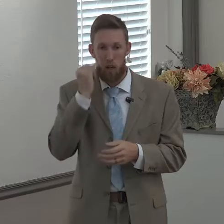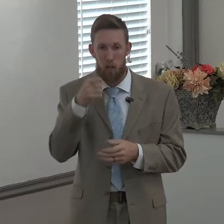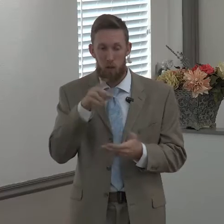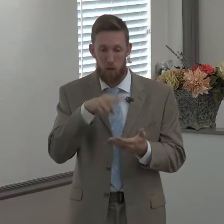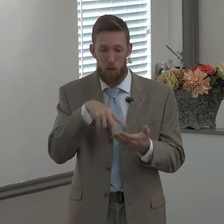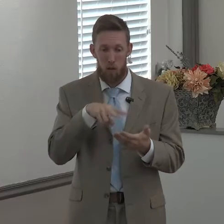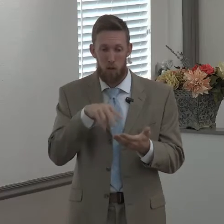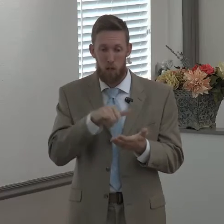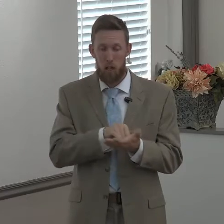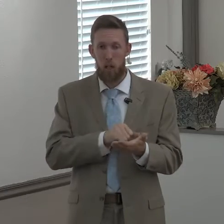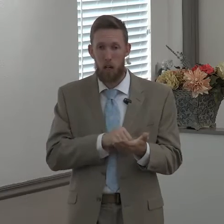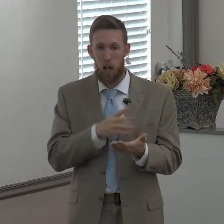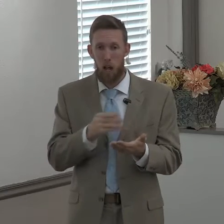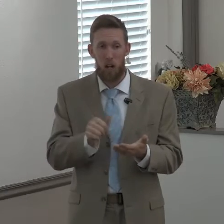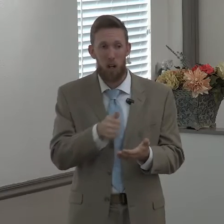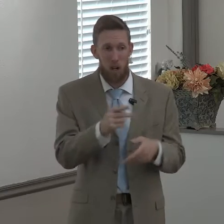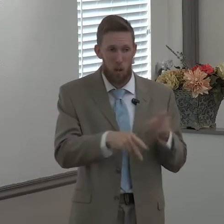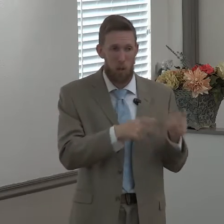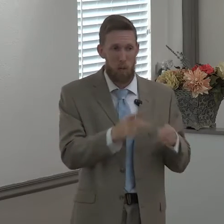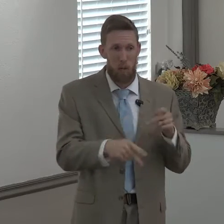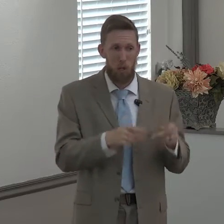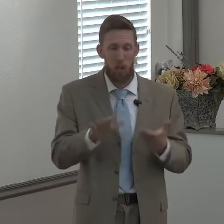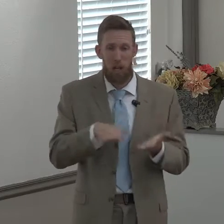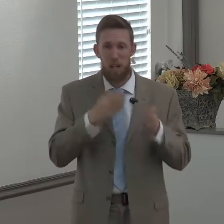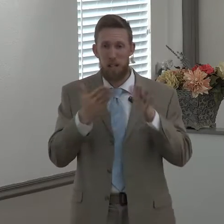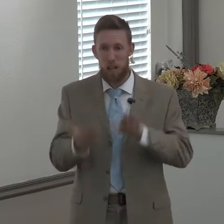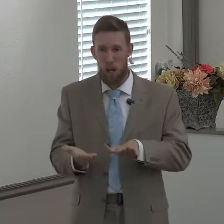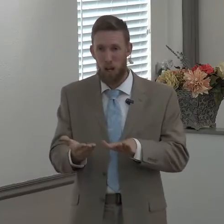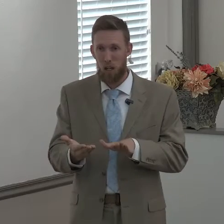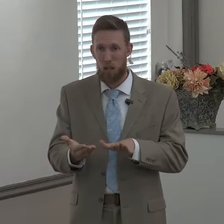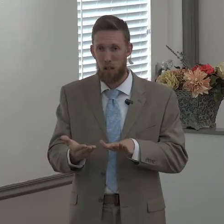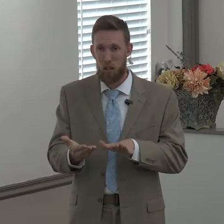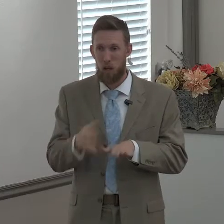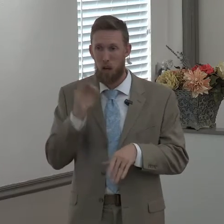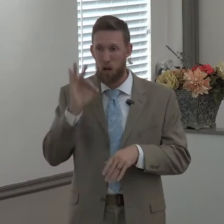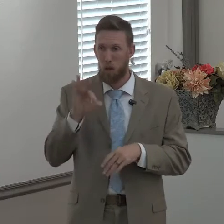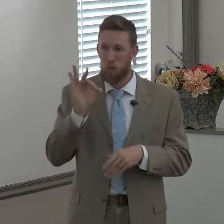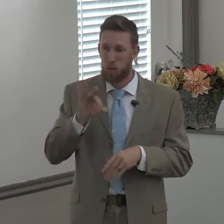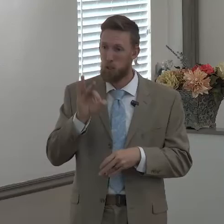Brother Hoffman spoke of the death of the disciples on Thursday night.